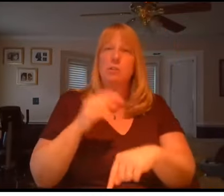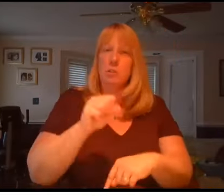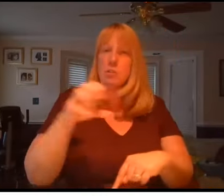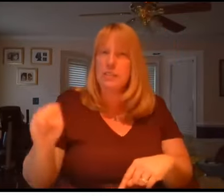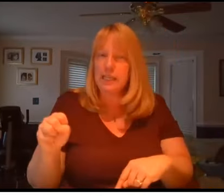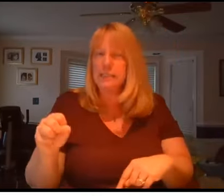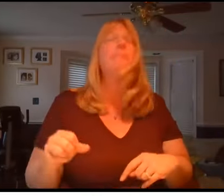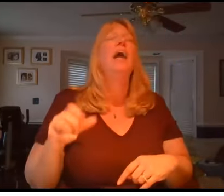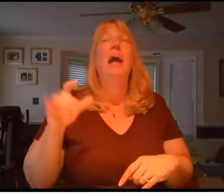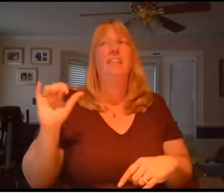And then you go to